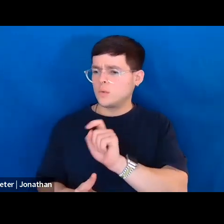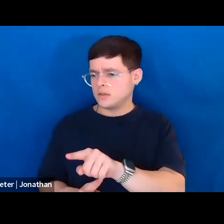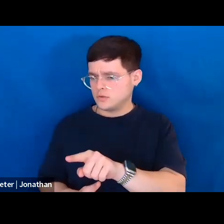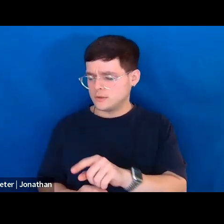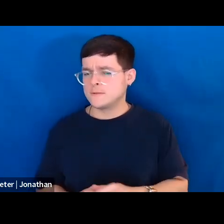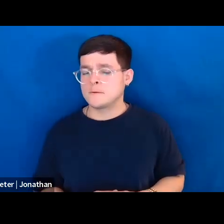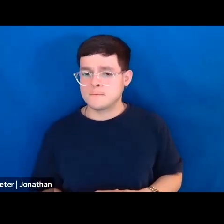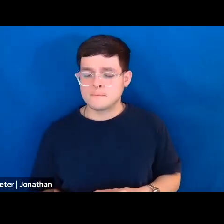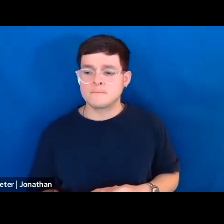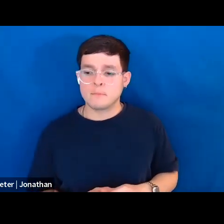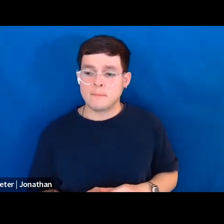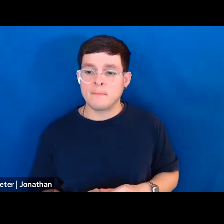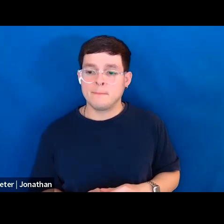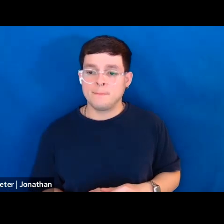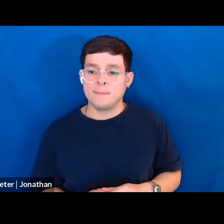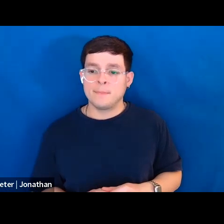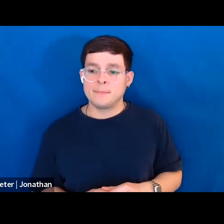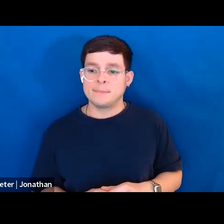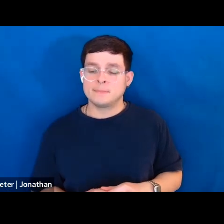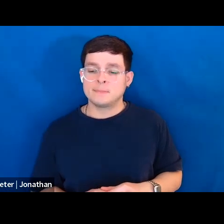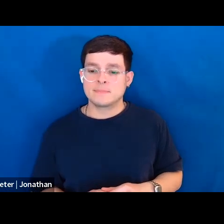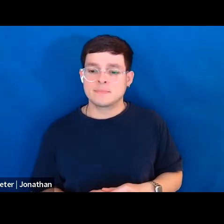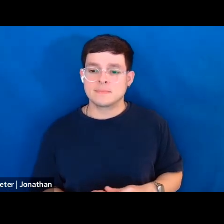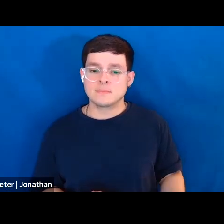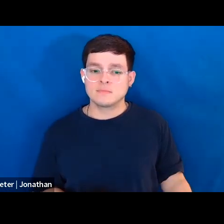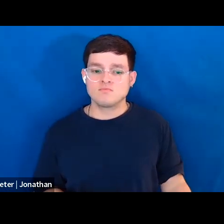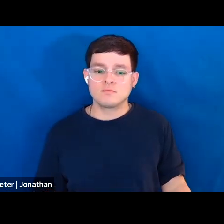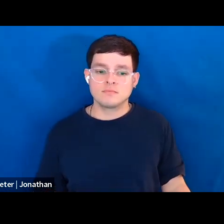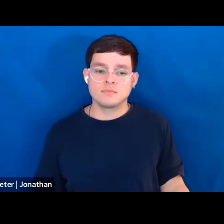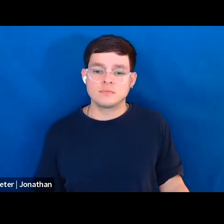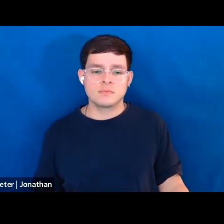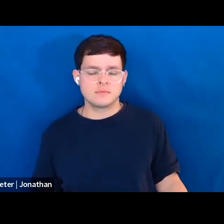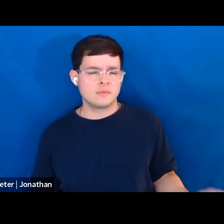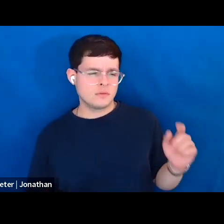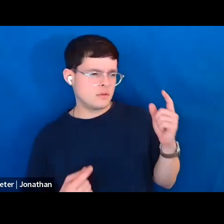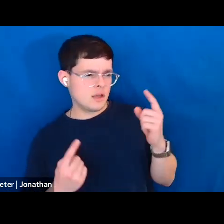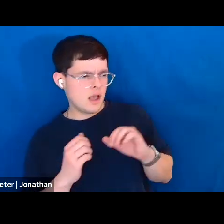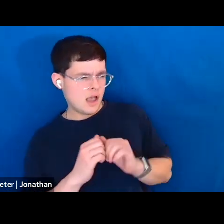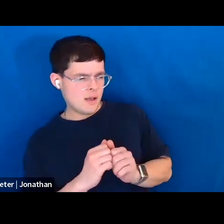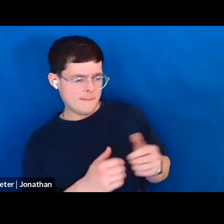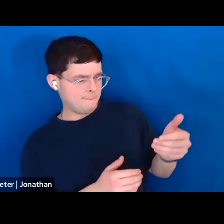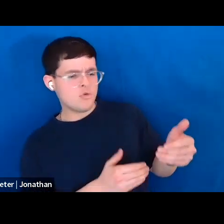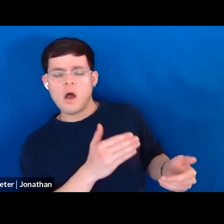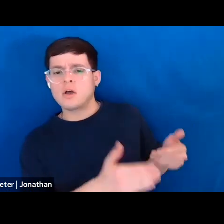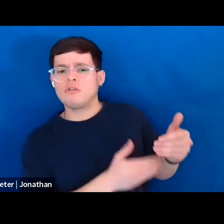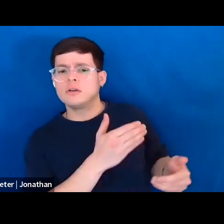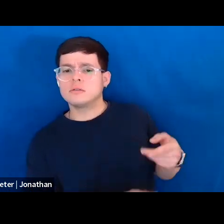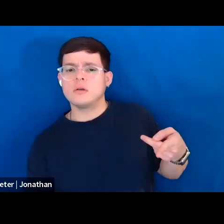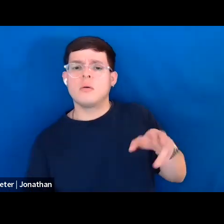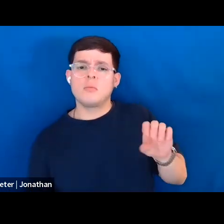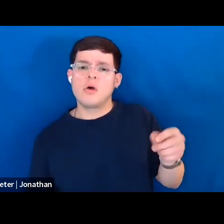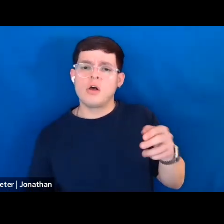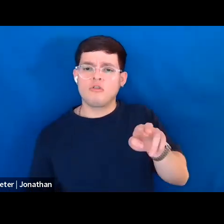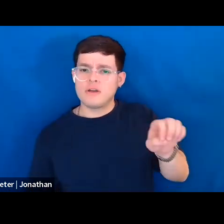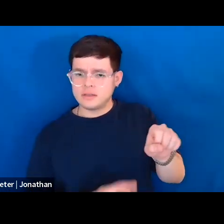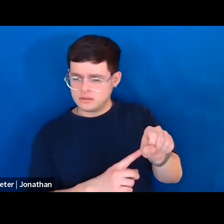us to consider: how do you assess progress on the